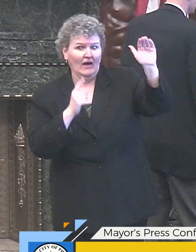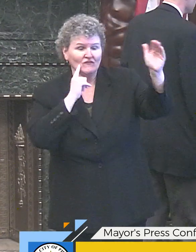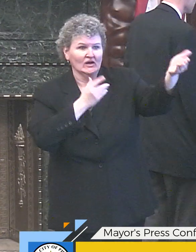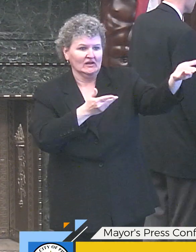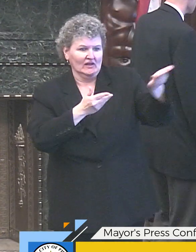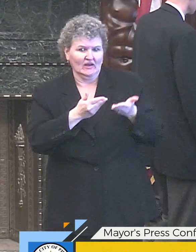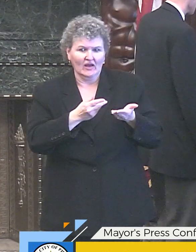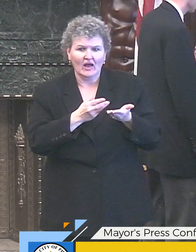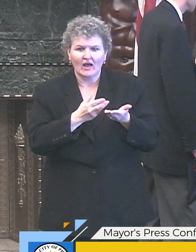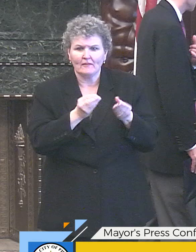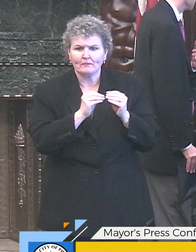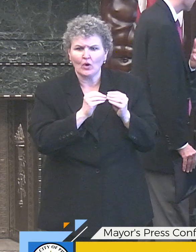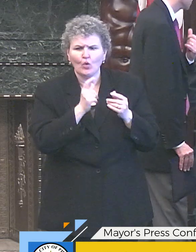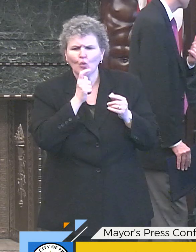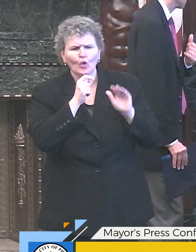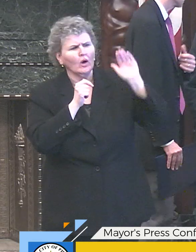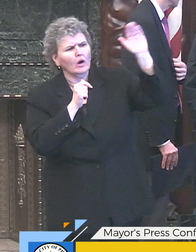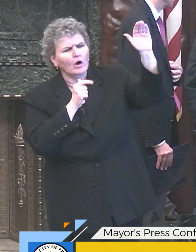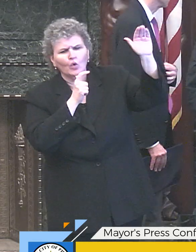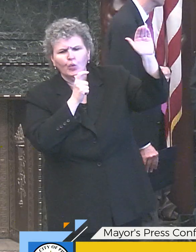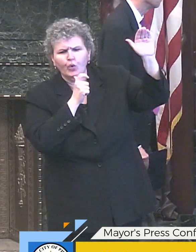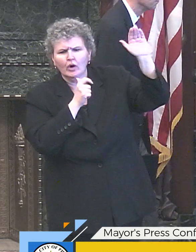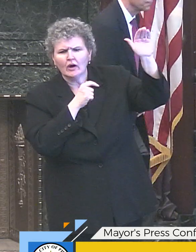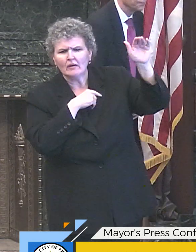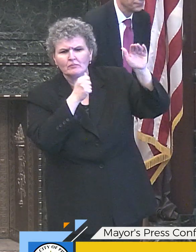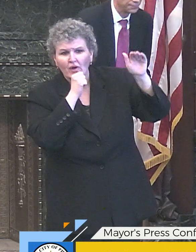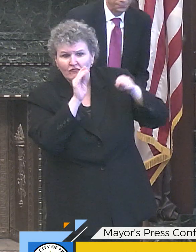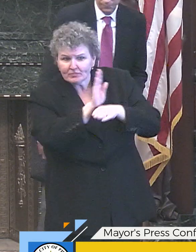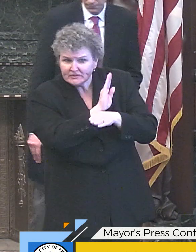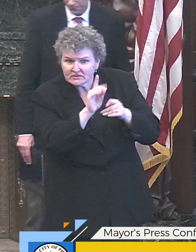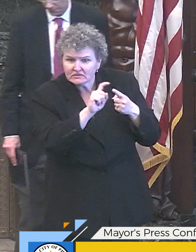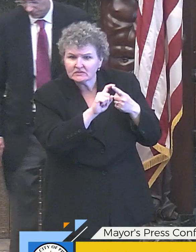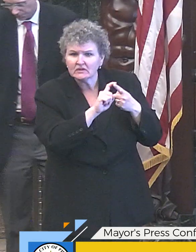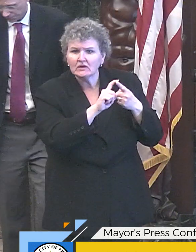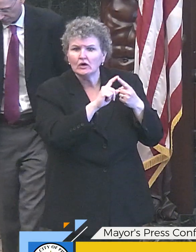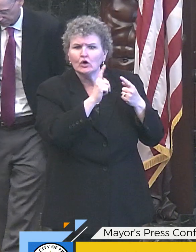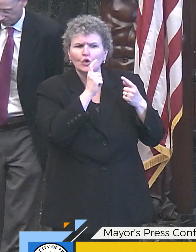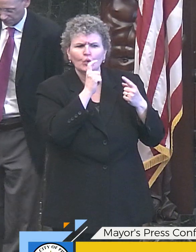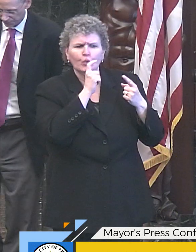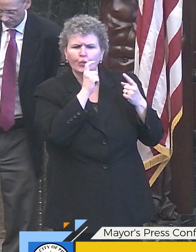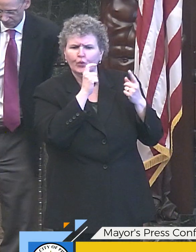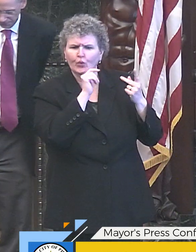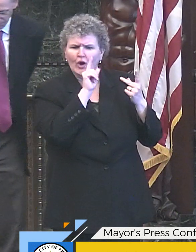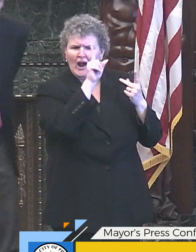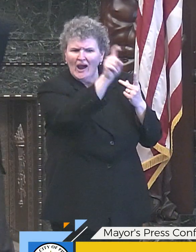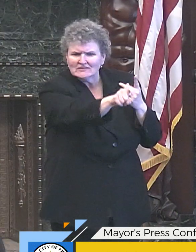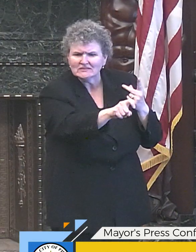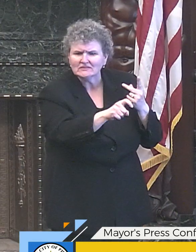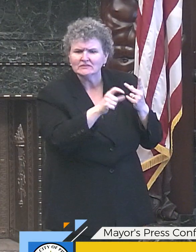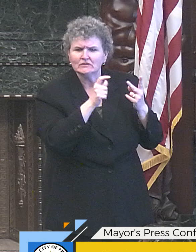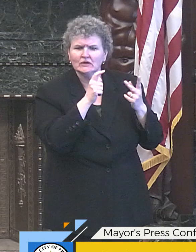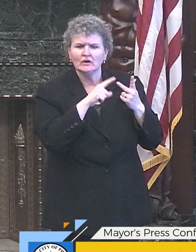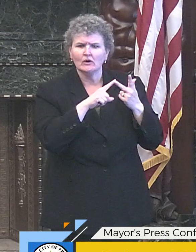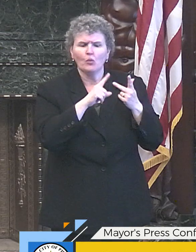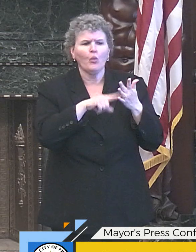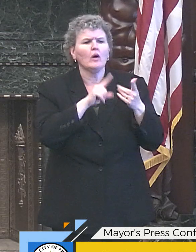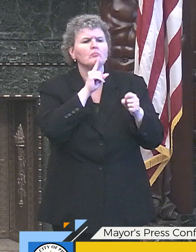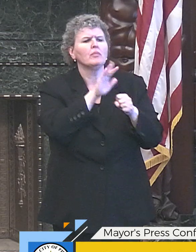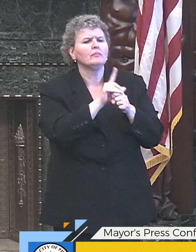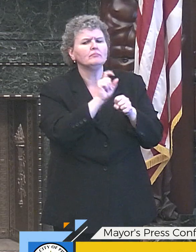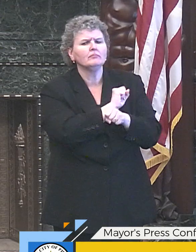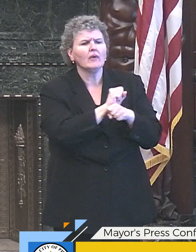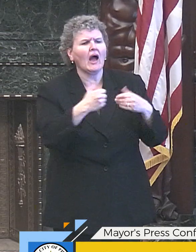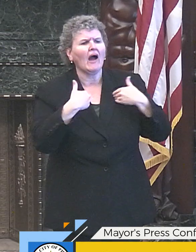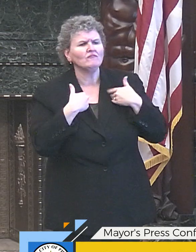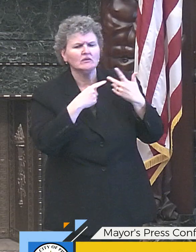turned to? Have you turned to private sources? And what's kind of the stance on this, given that states are complaining that they're just fighting for these supplies?